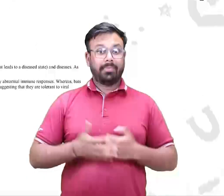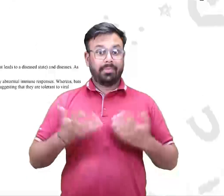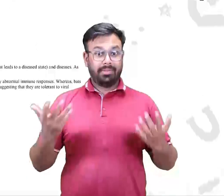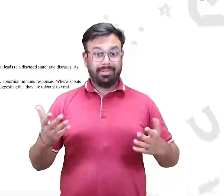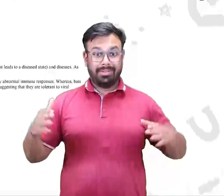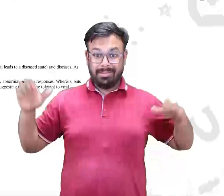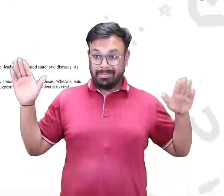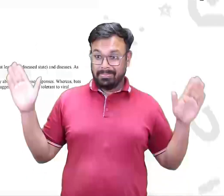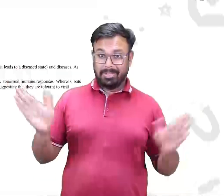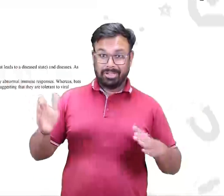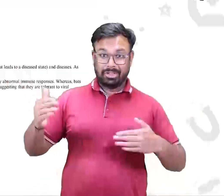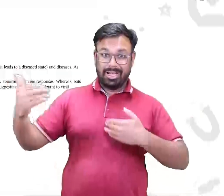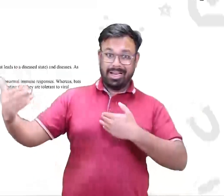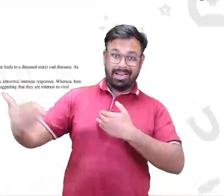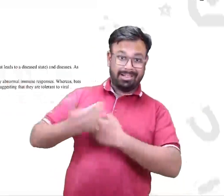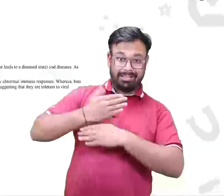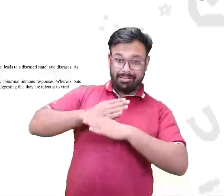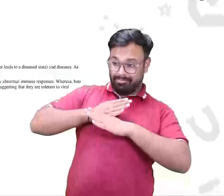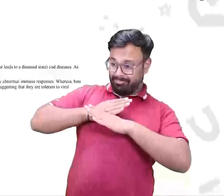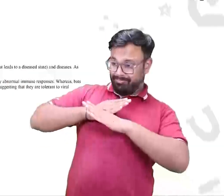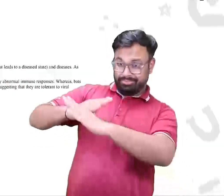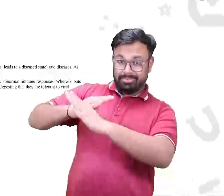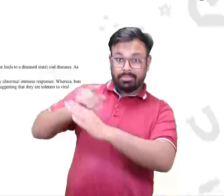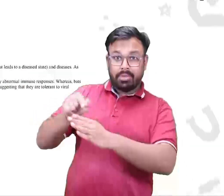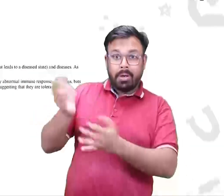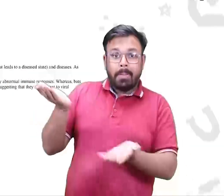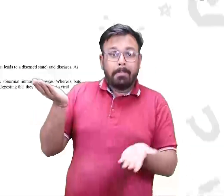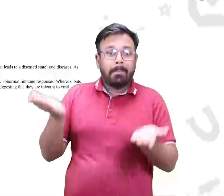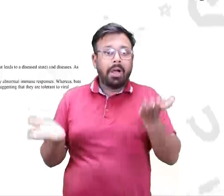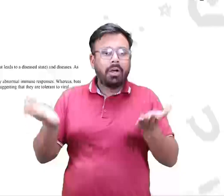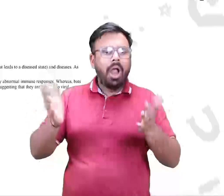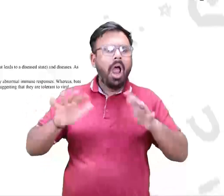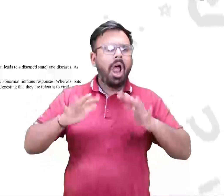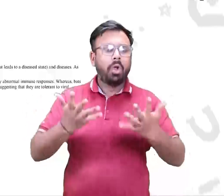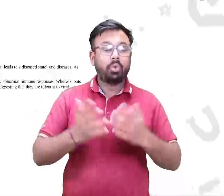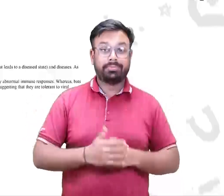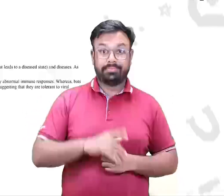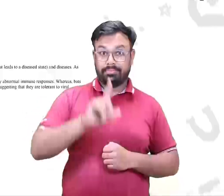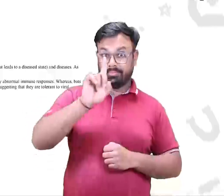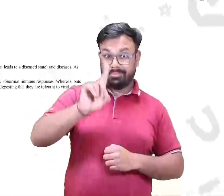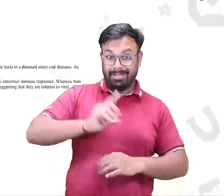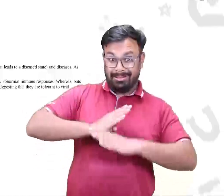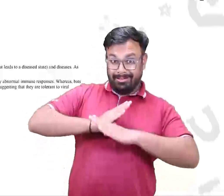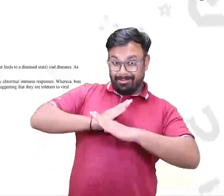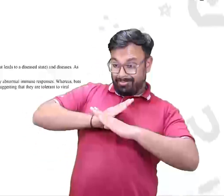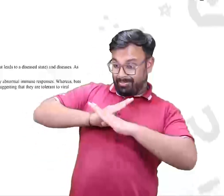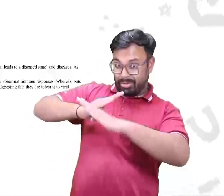A balanced host defense tolerance system.